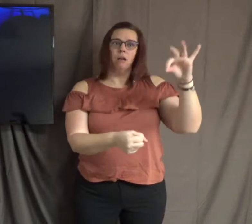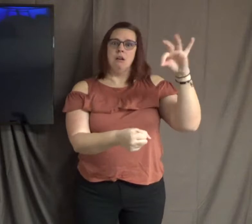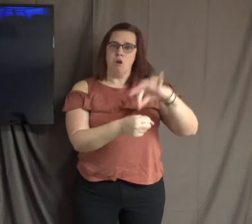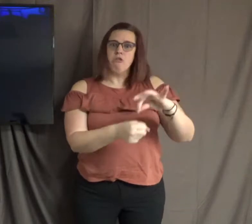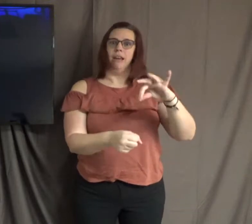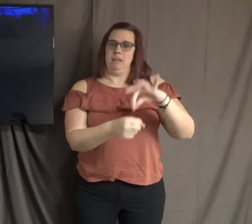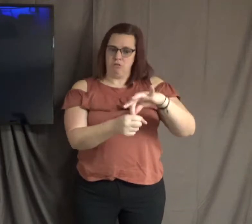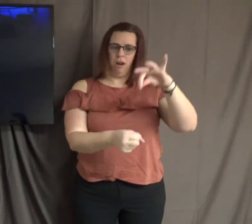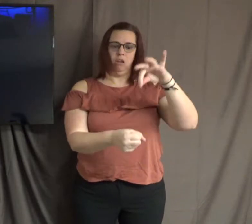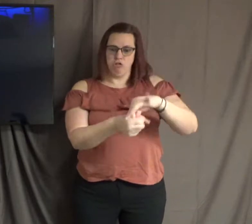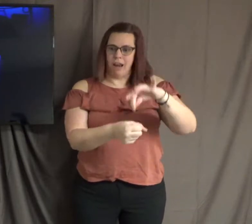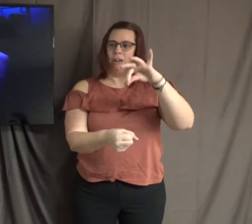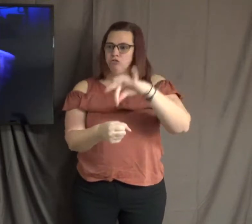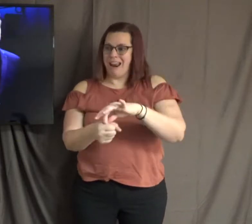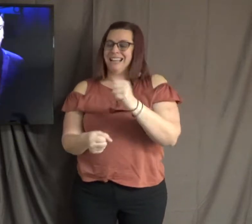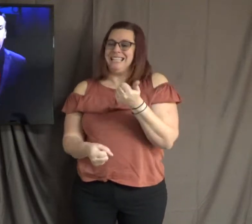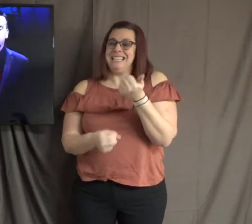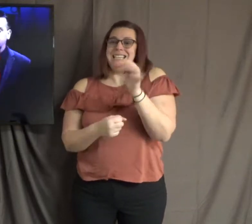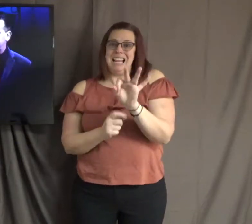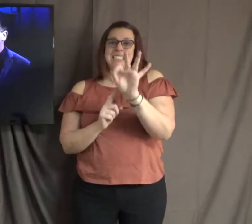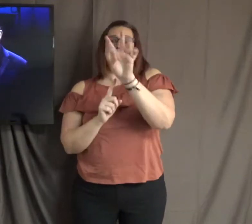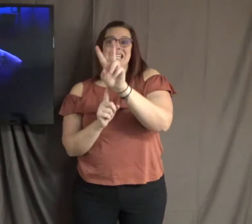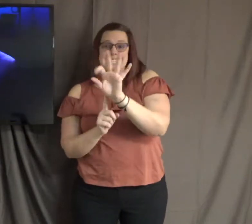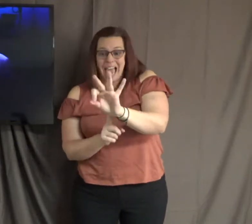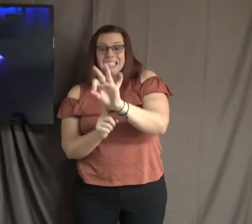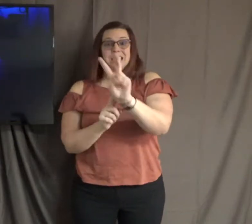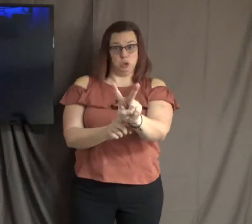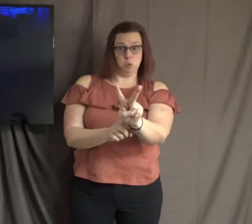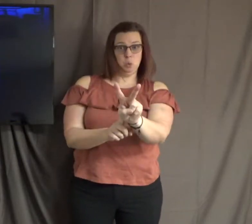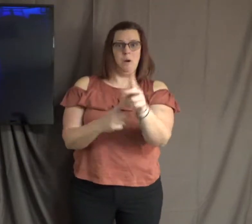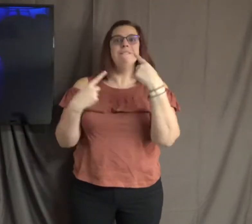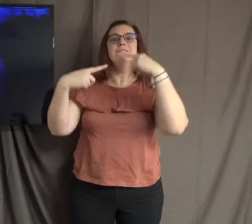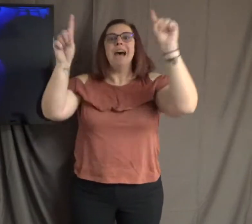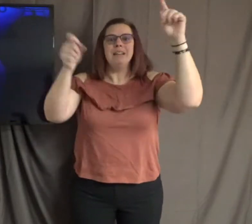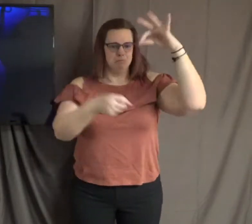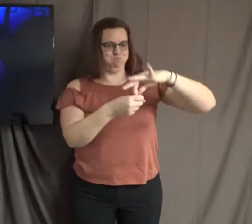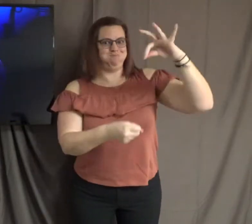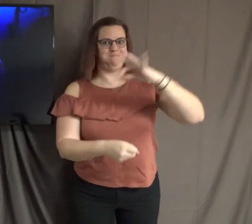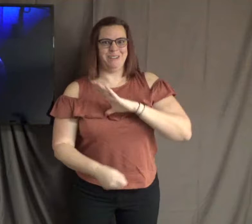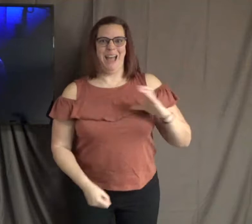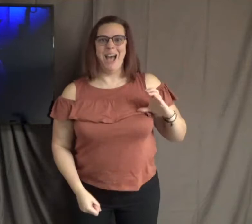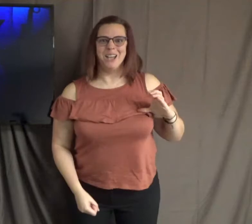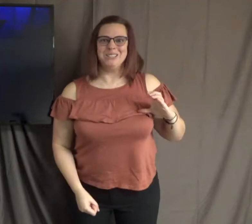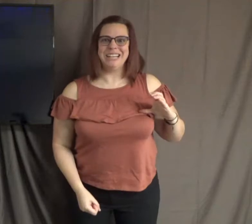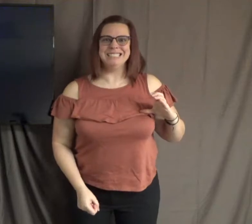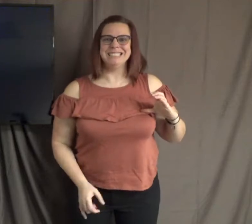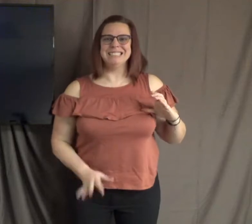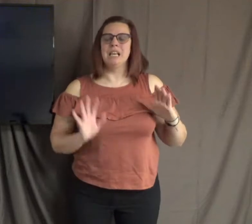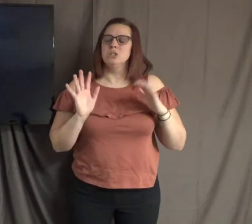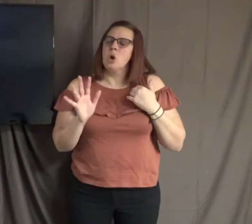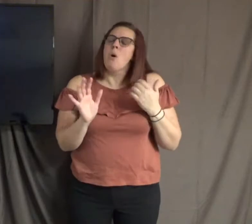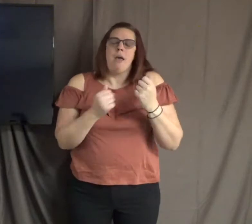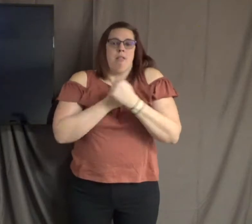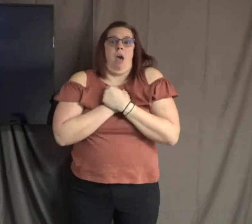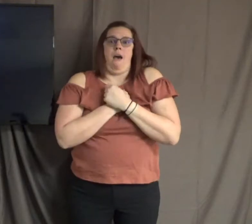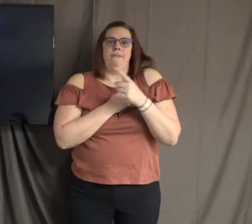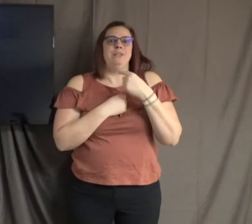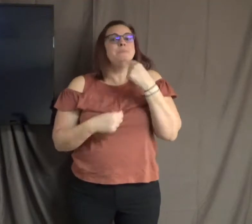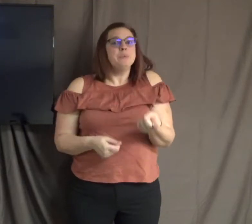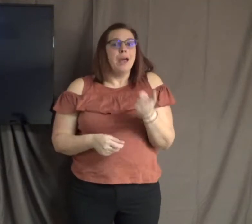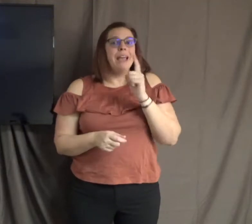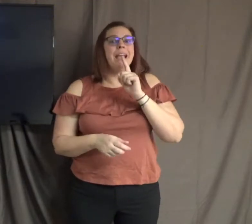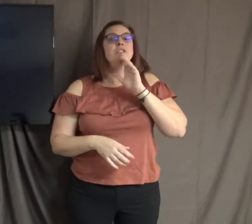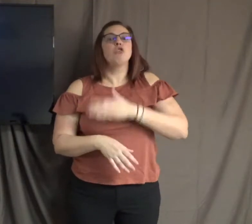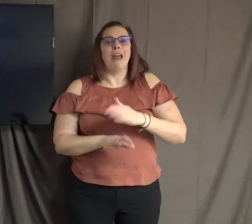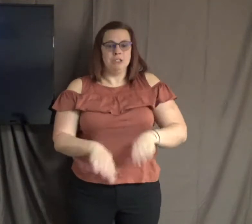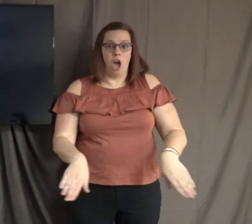1992, he was finally elected to Congress. And I love something that he shared with his granddaughter. He said, "There was just